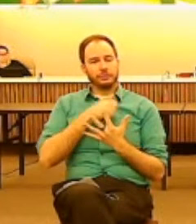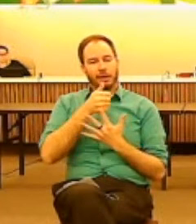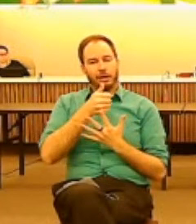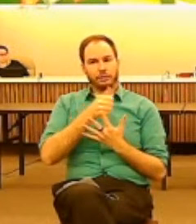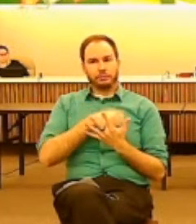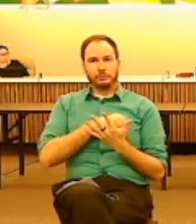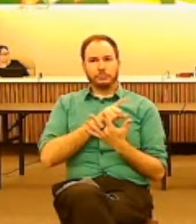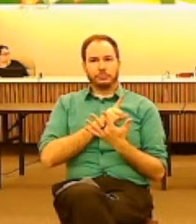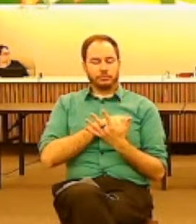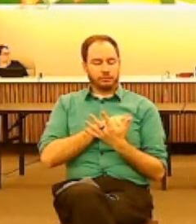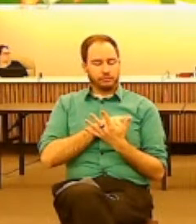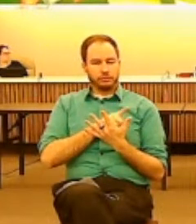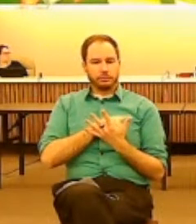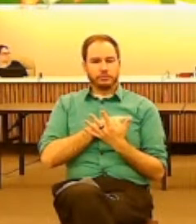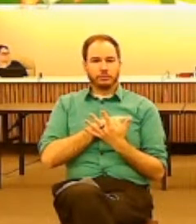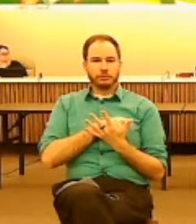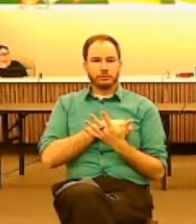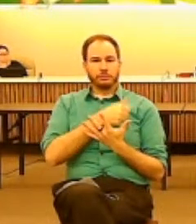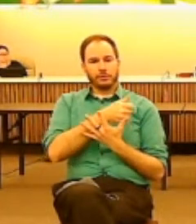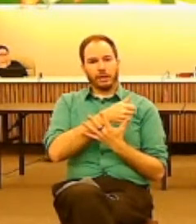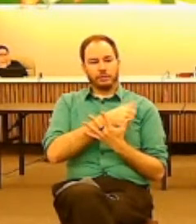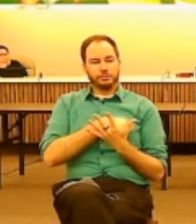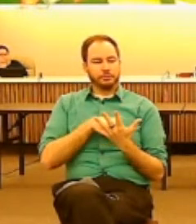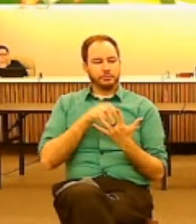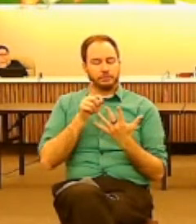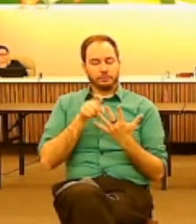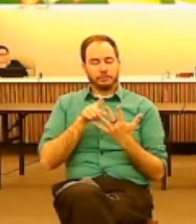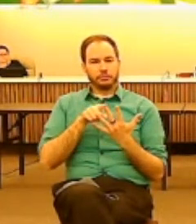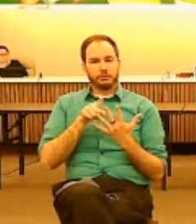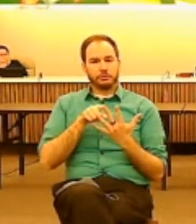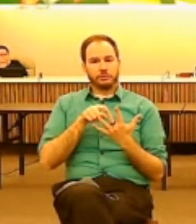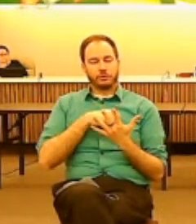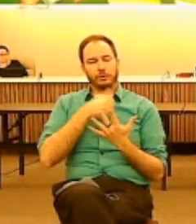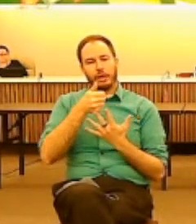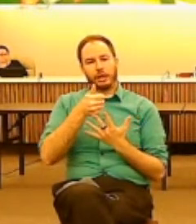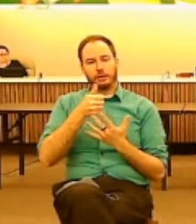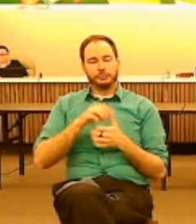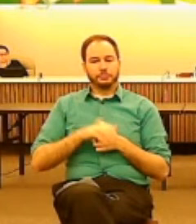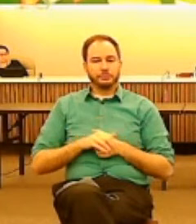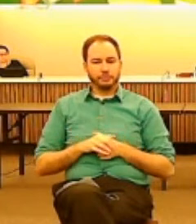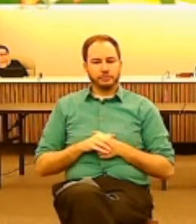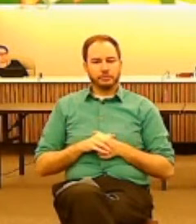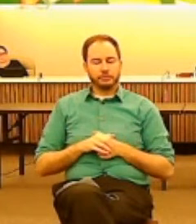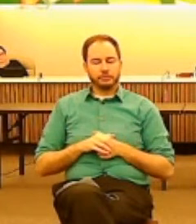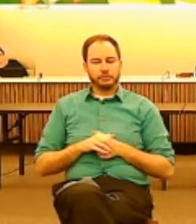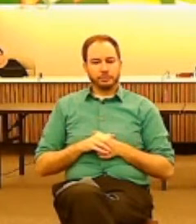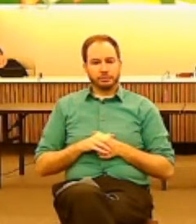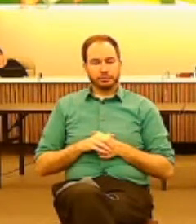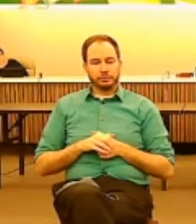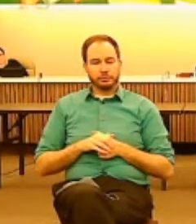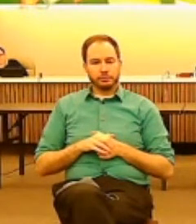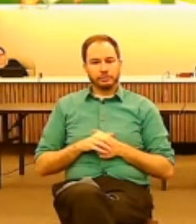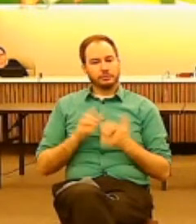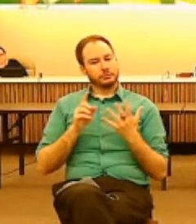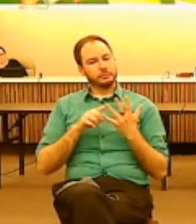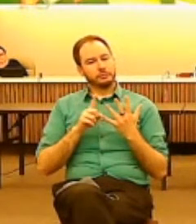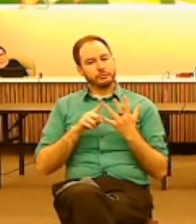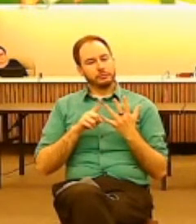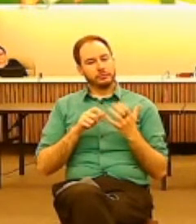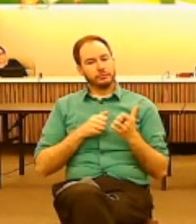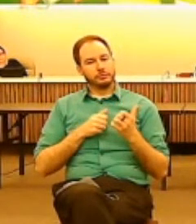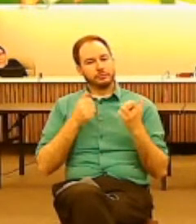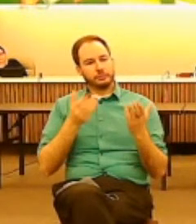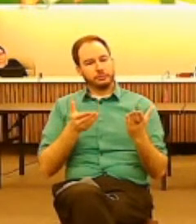Page? Aye. Councilmember Belanca? Aye. Supervisor Schultz? Aye. Mr. Supervisor, fellow town